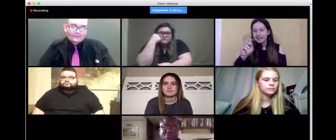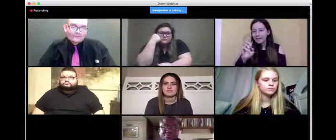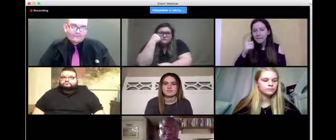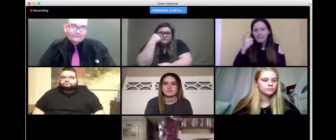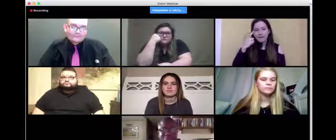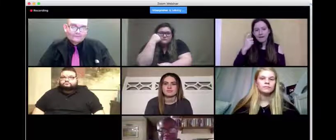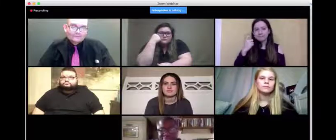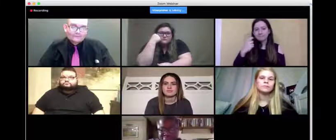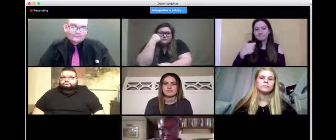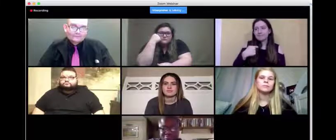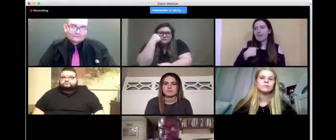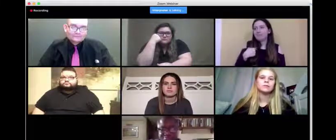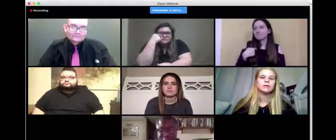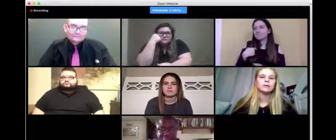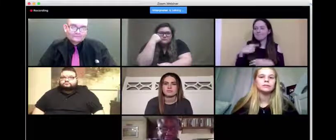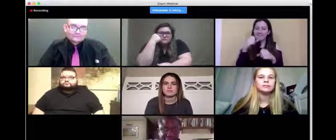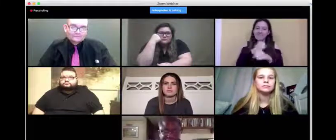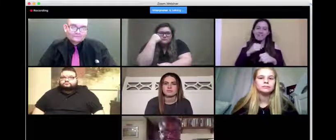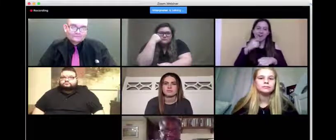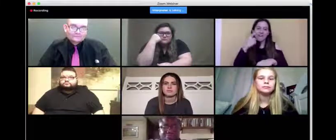for accessibility, for my rights.